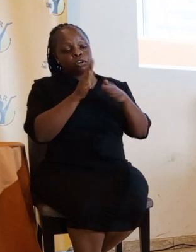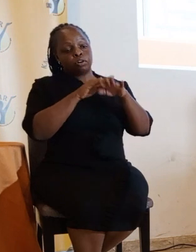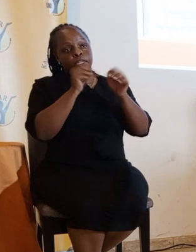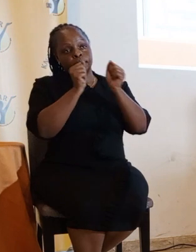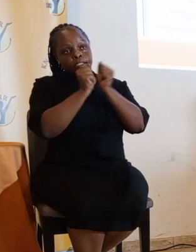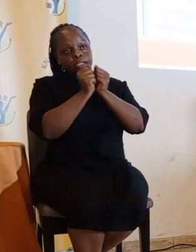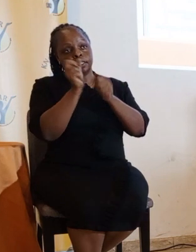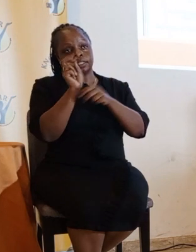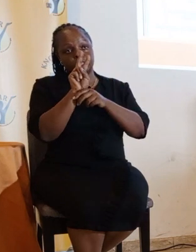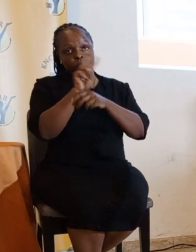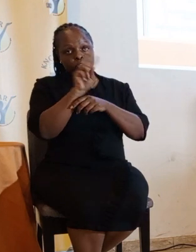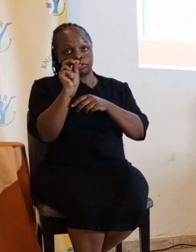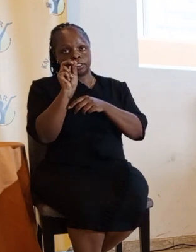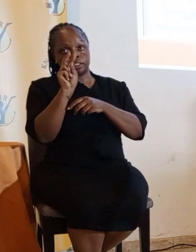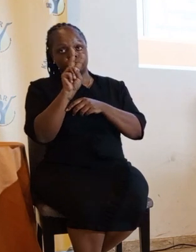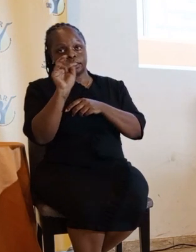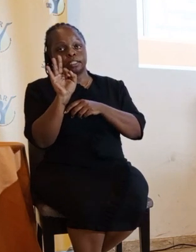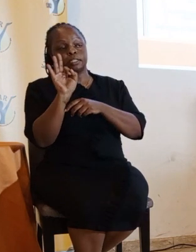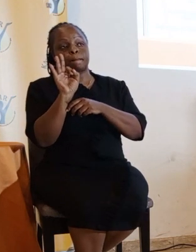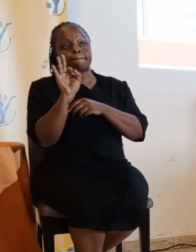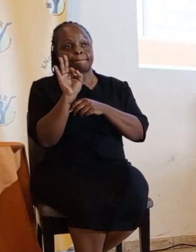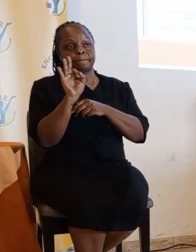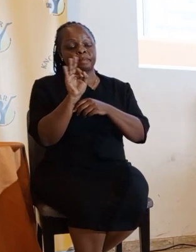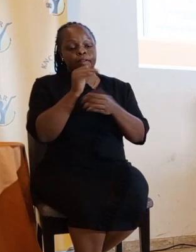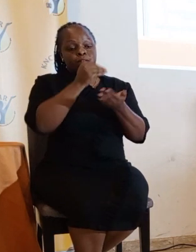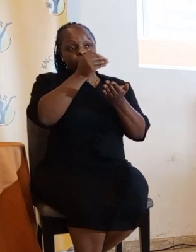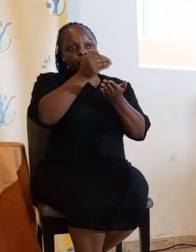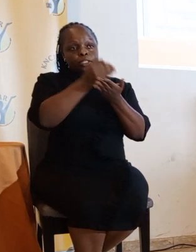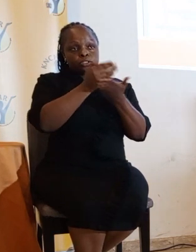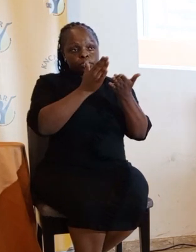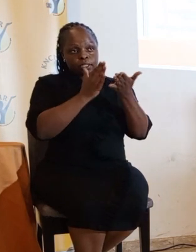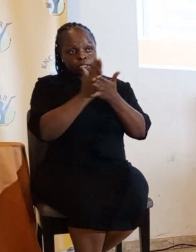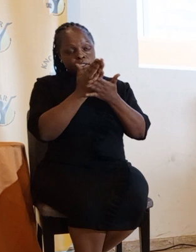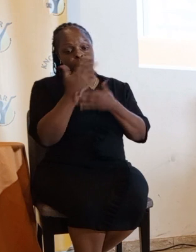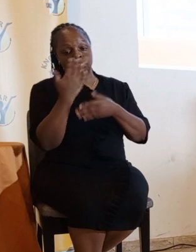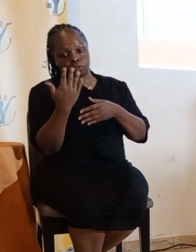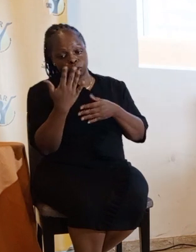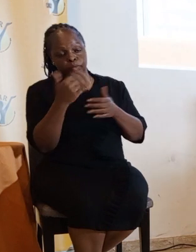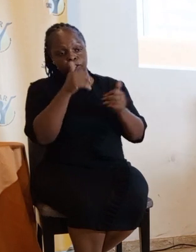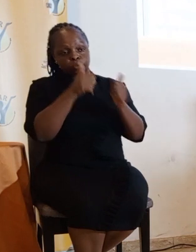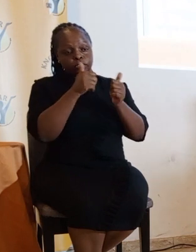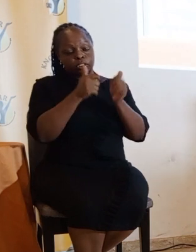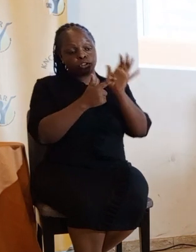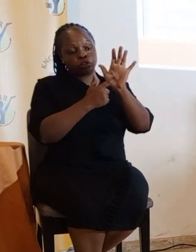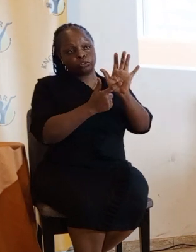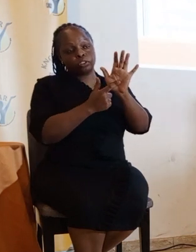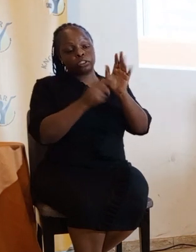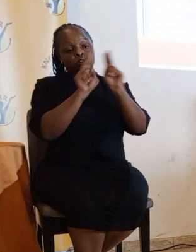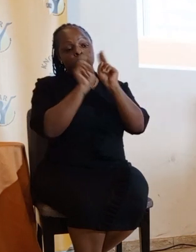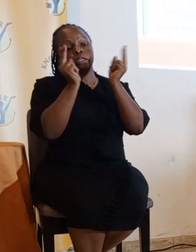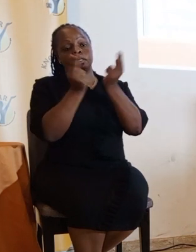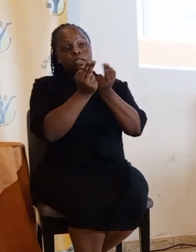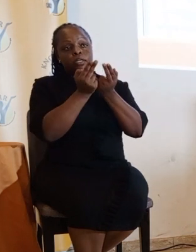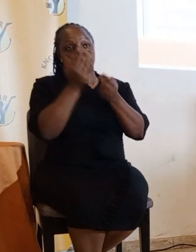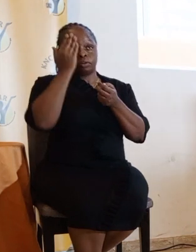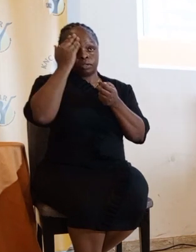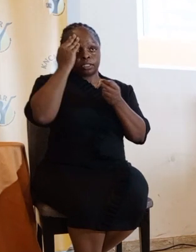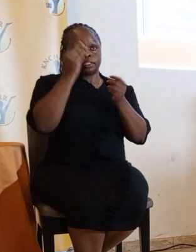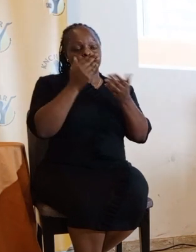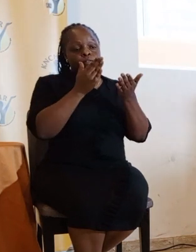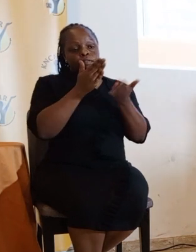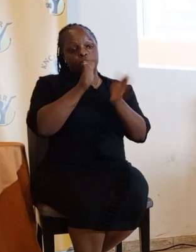December 2023. The foundational rights document that engraves universally recognized fundamental